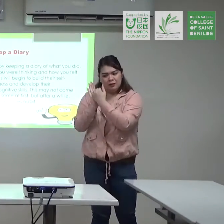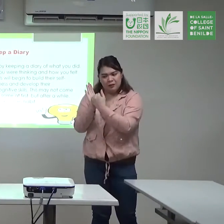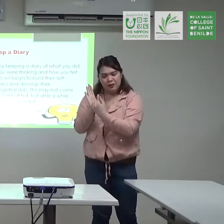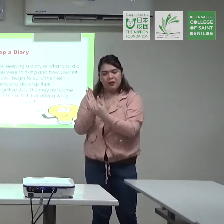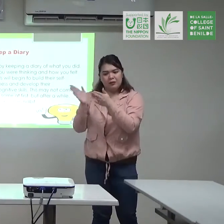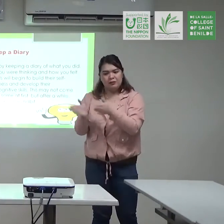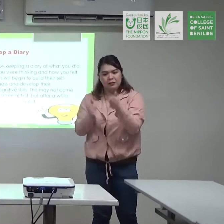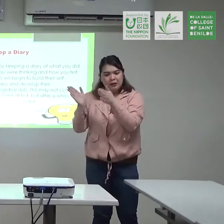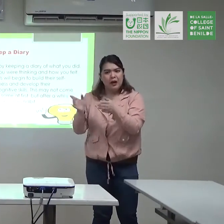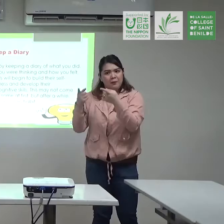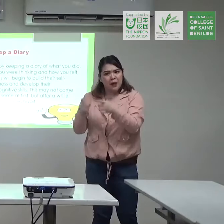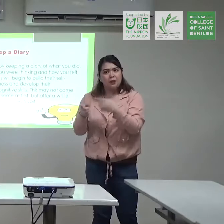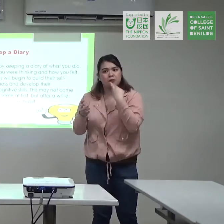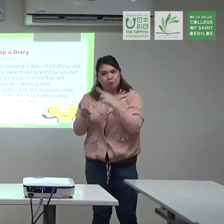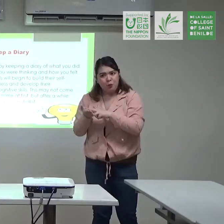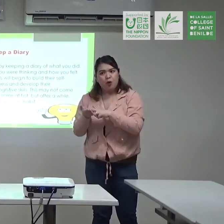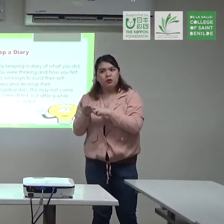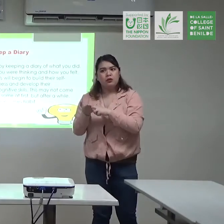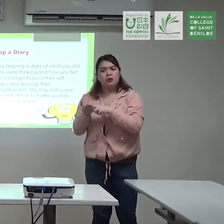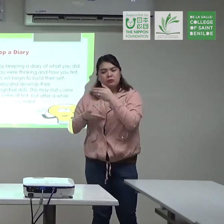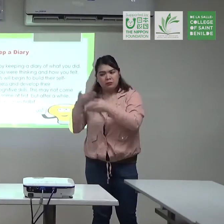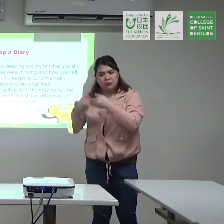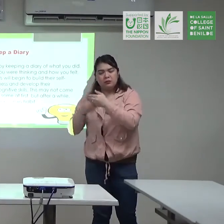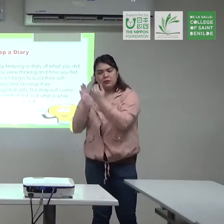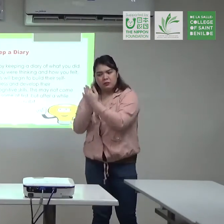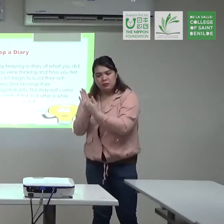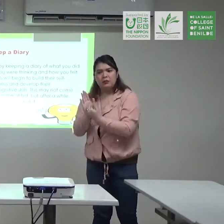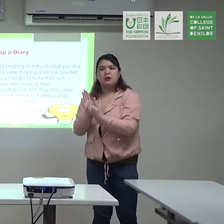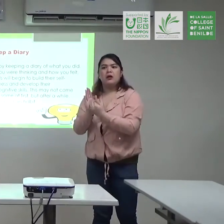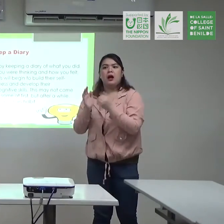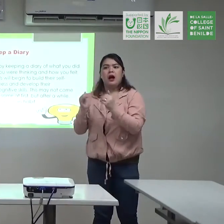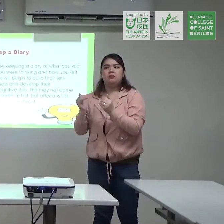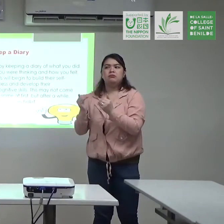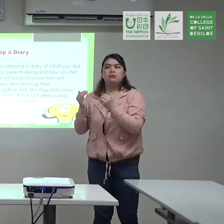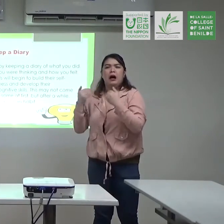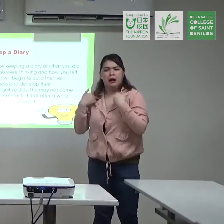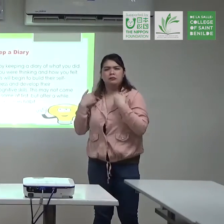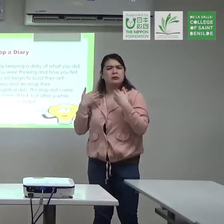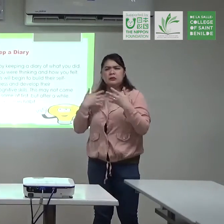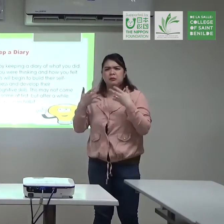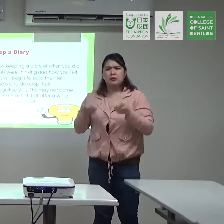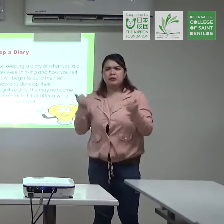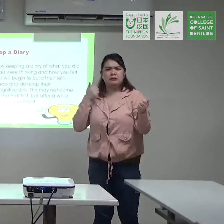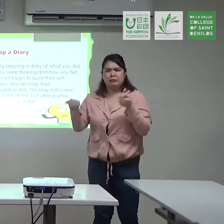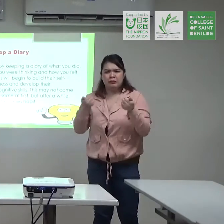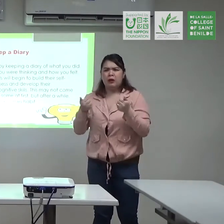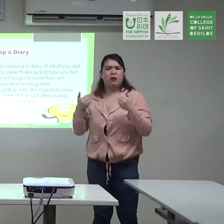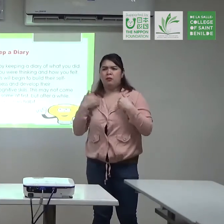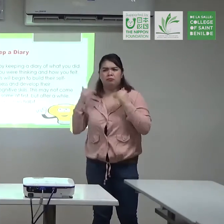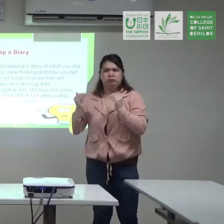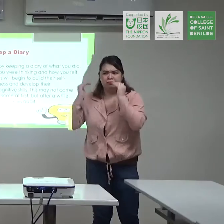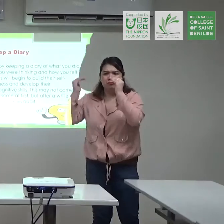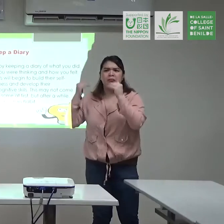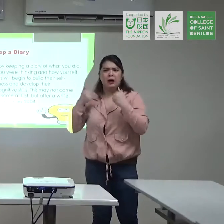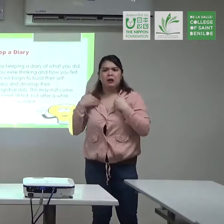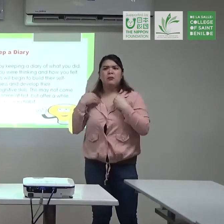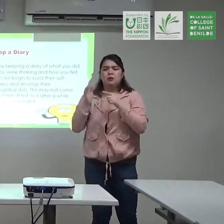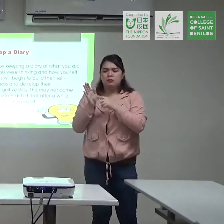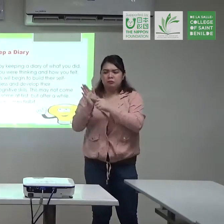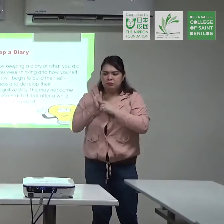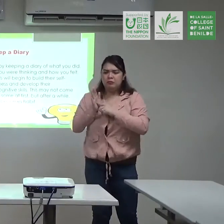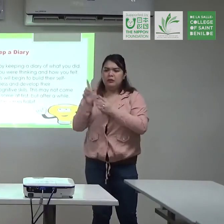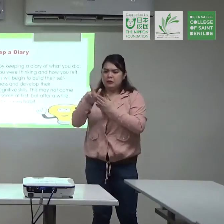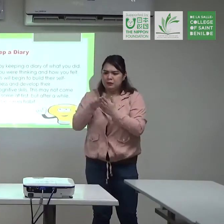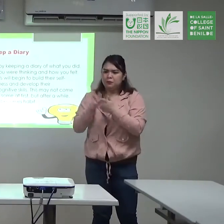record of what has been done as an administrator and manager. Teachers are allowed to prepare lesson plans. Students